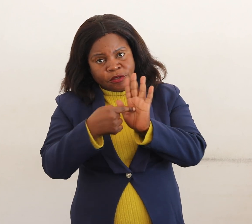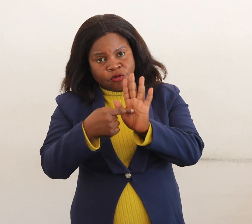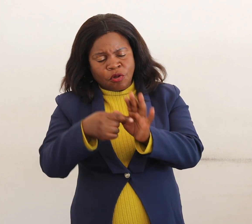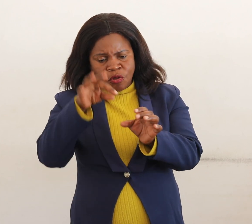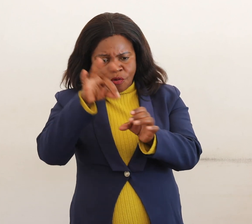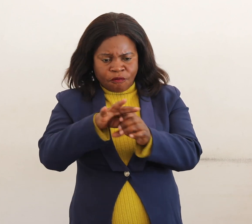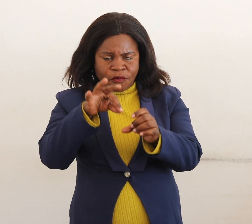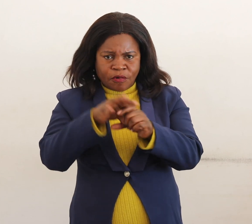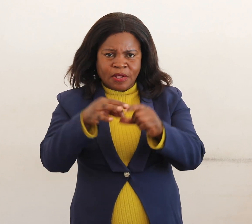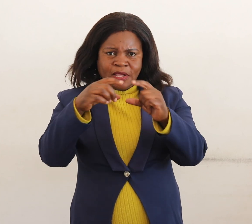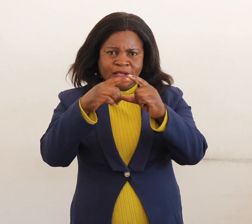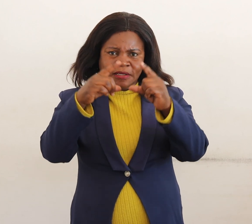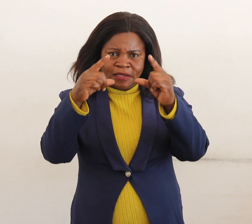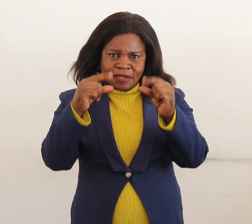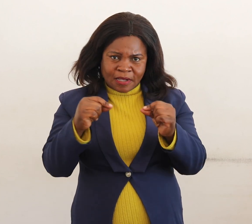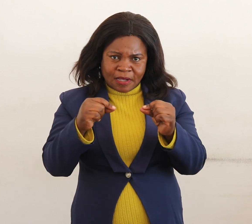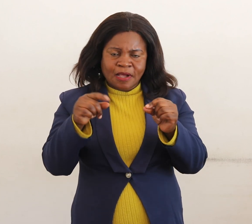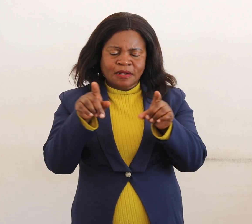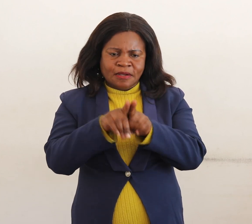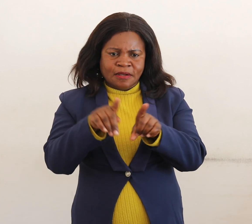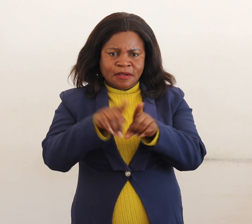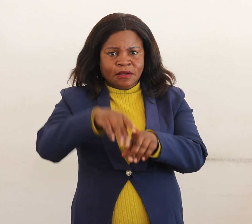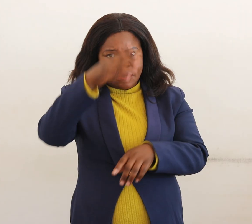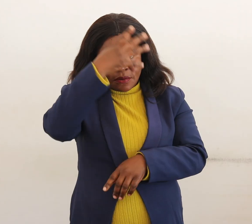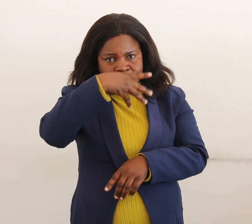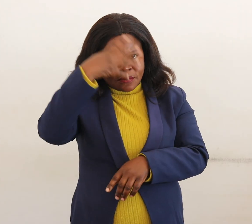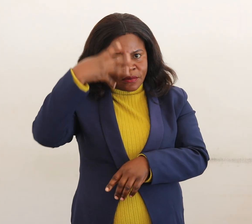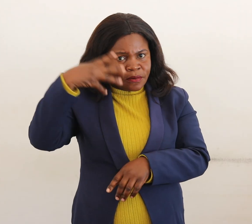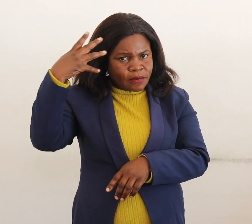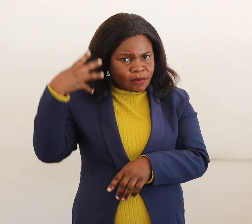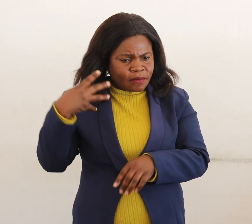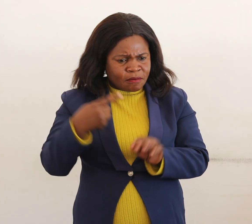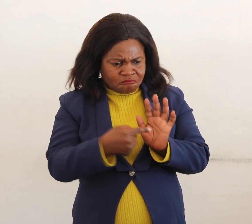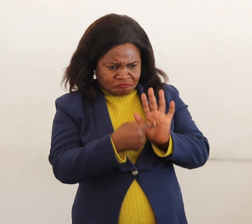a national registration card as proof of identity.